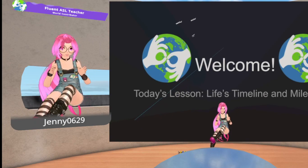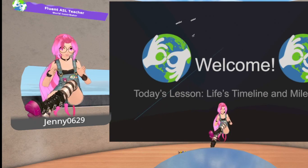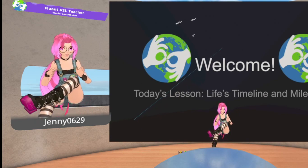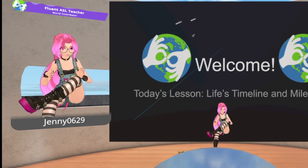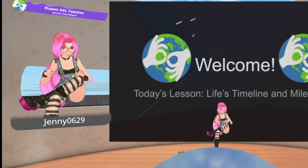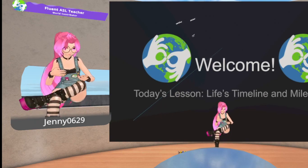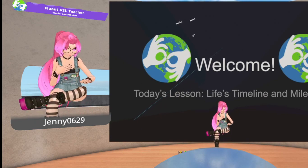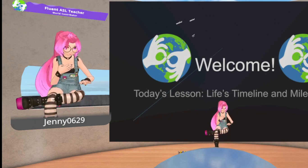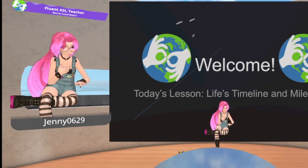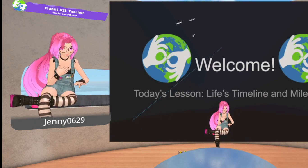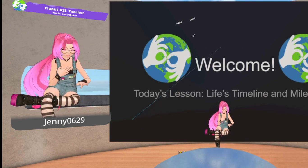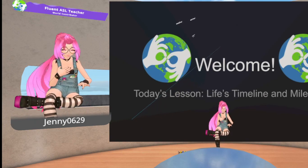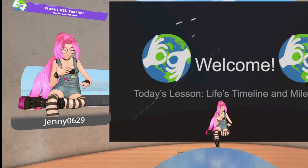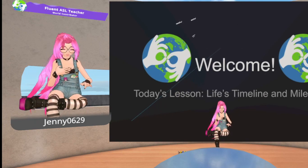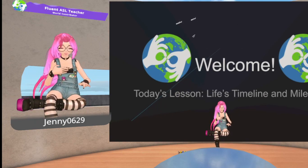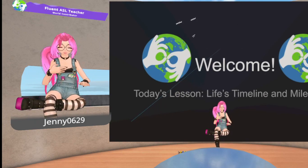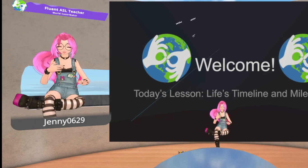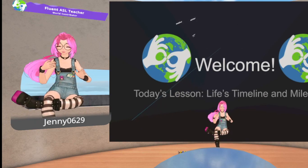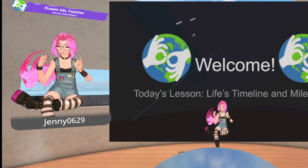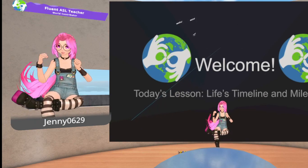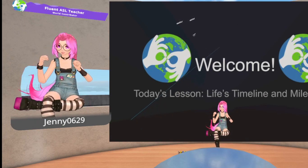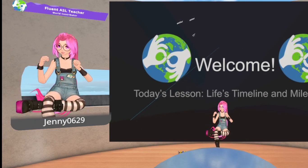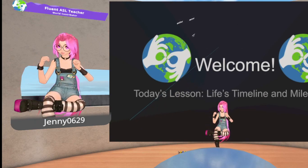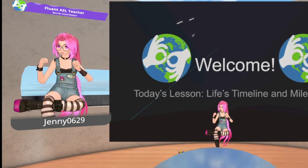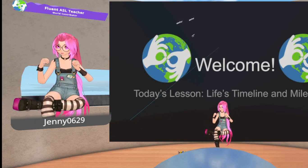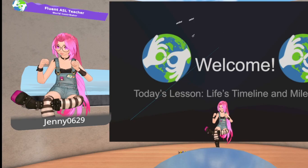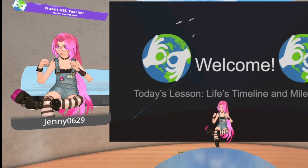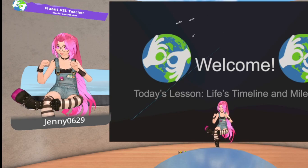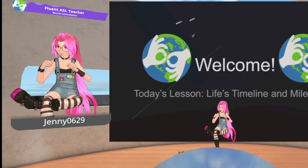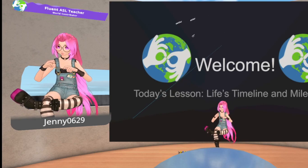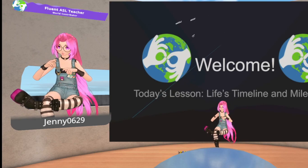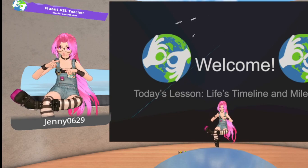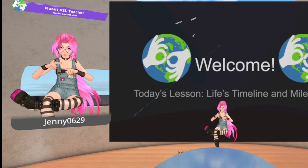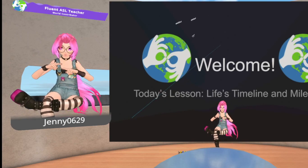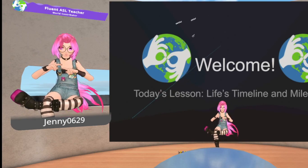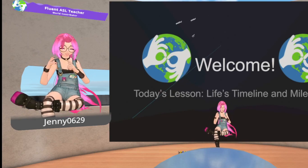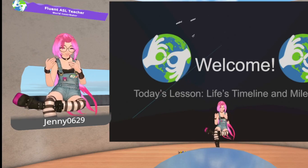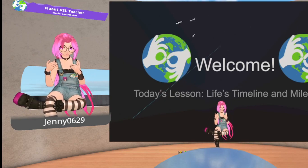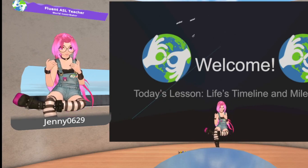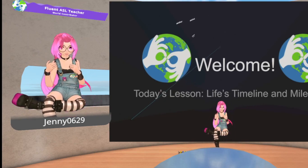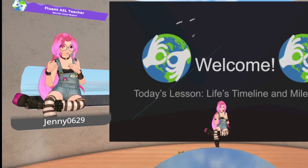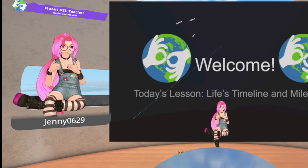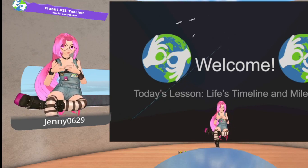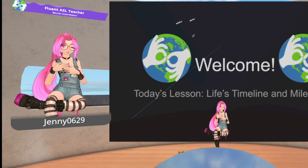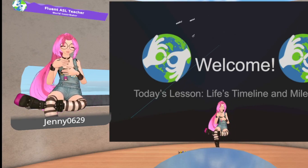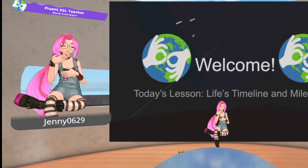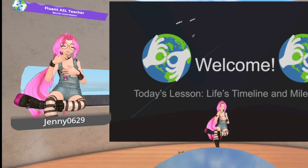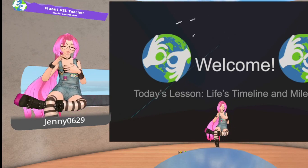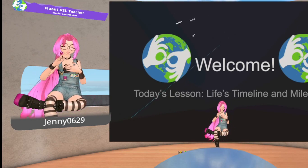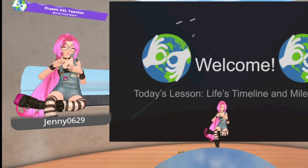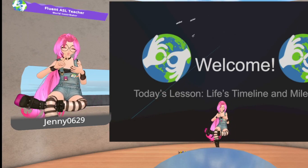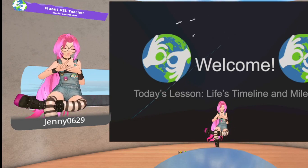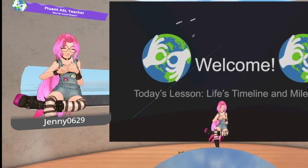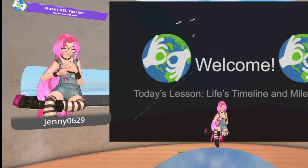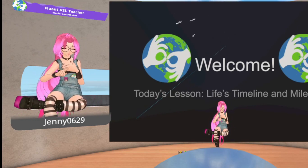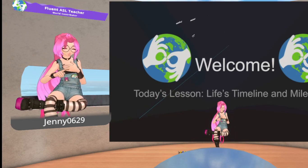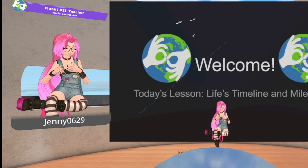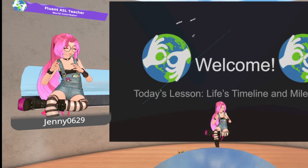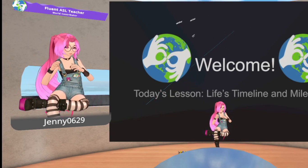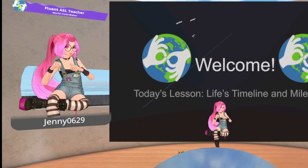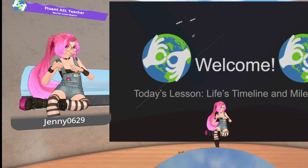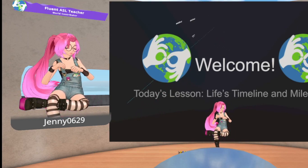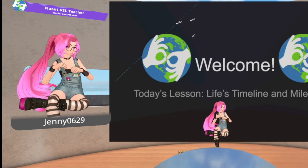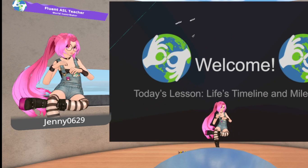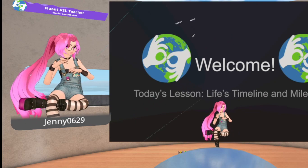plan is I will be teaching just vocabulary today, but then next week I